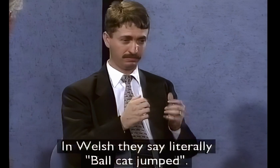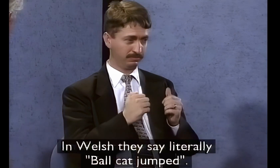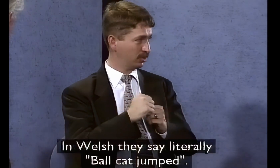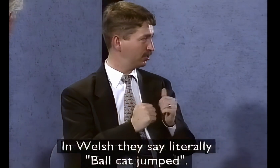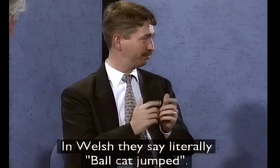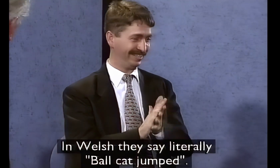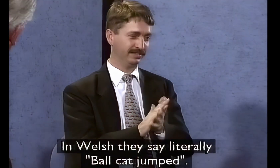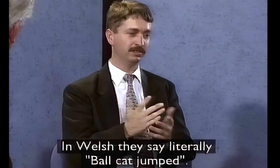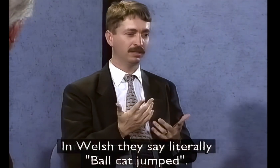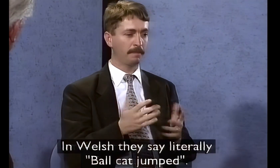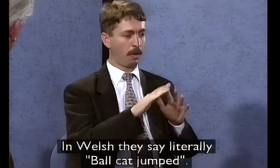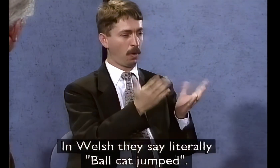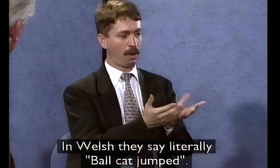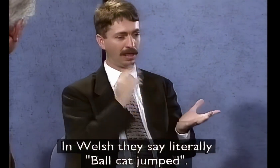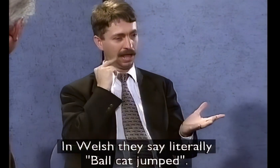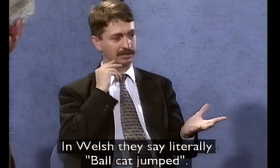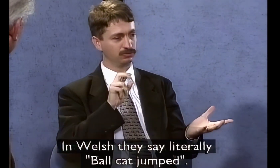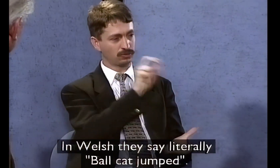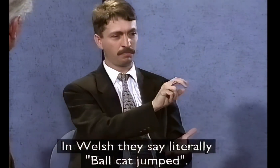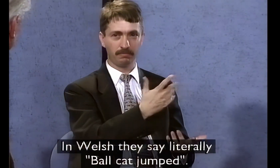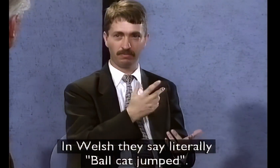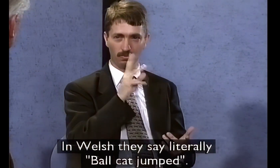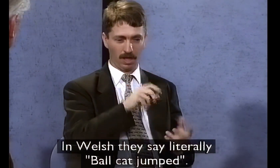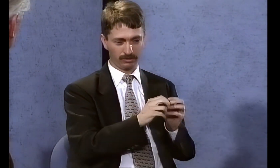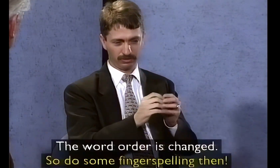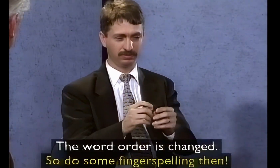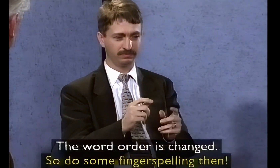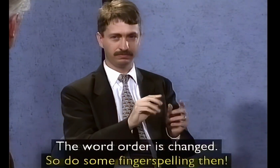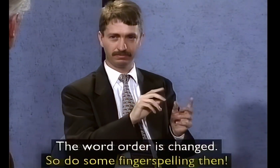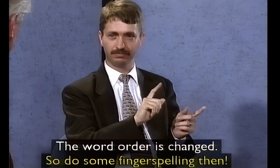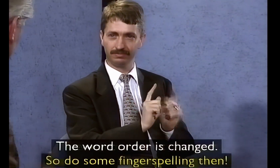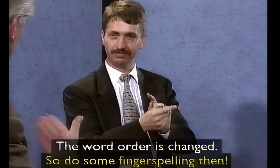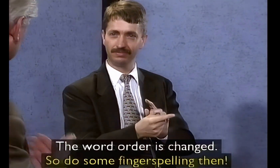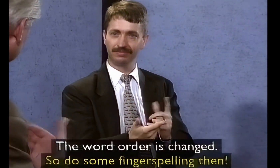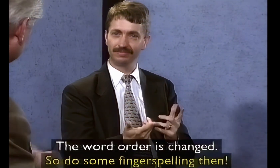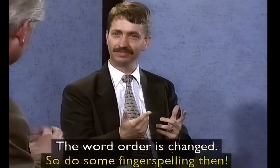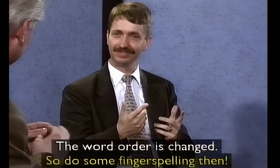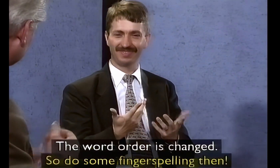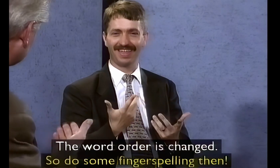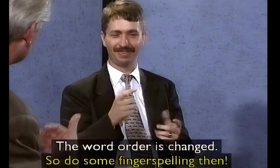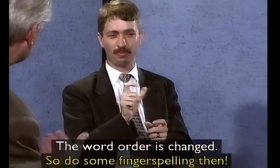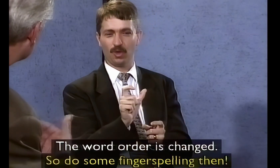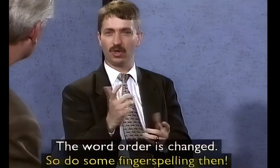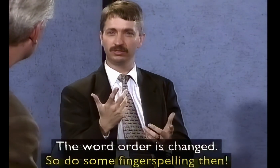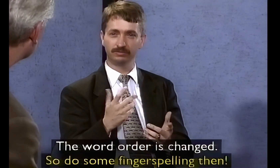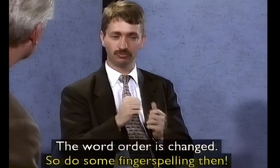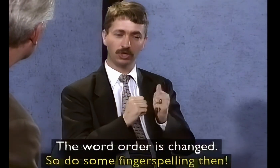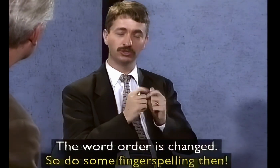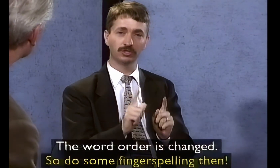they say literally, ball, cat, jumped. The word order's changed. So do some finger spelling then. And it's